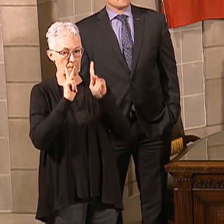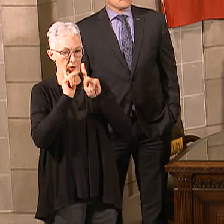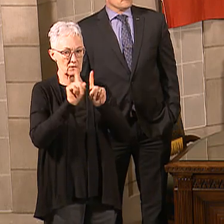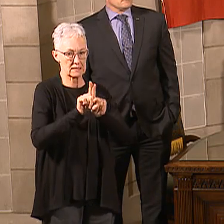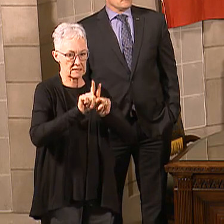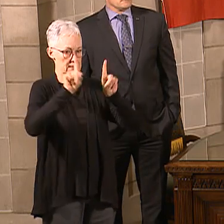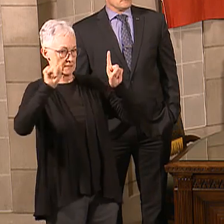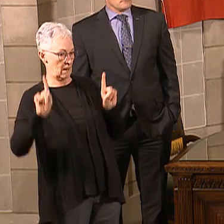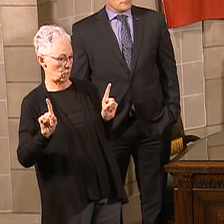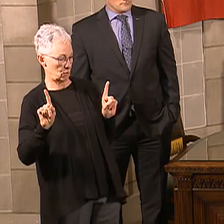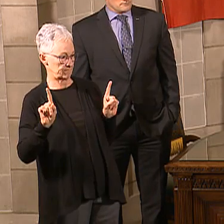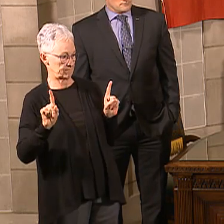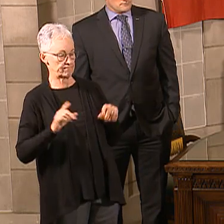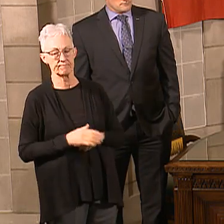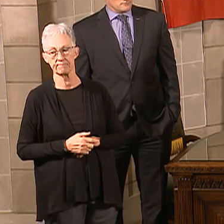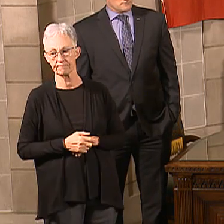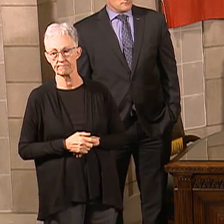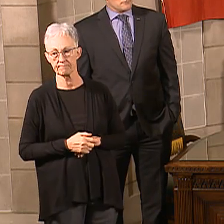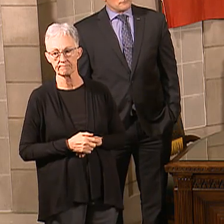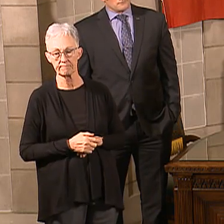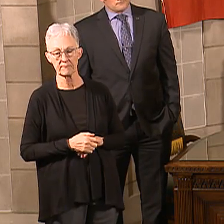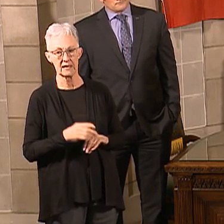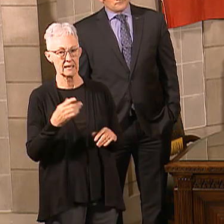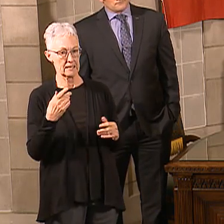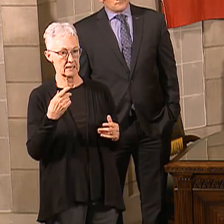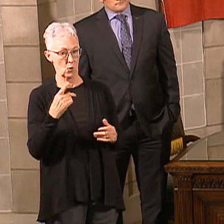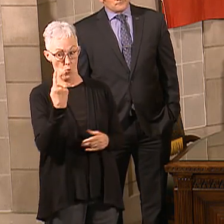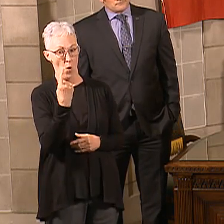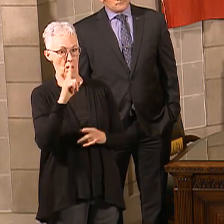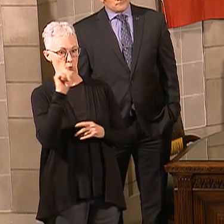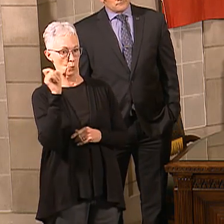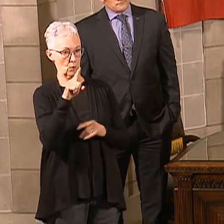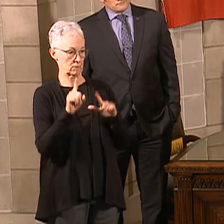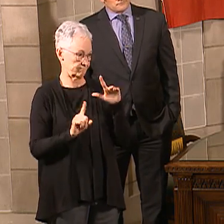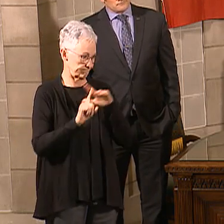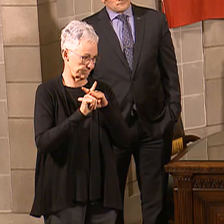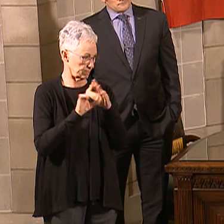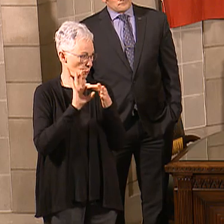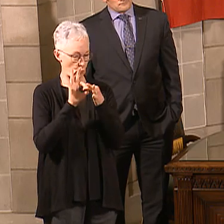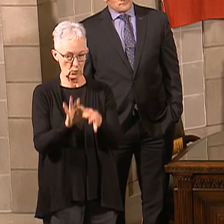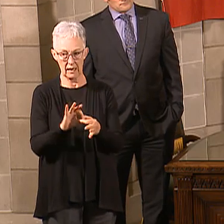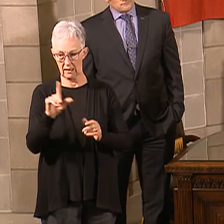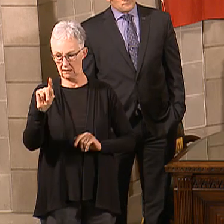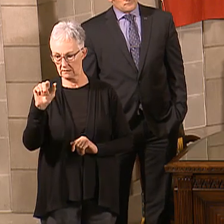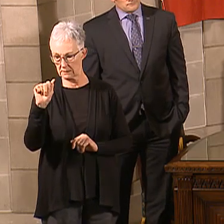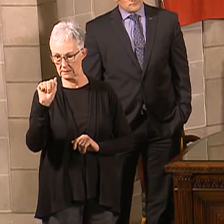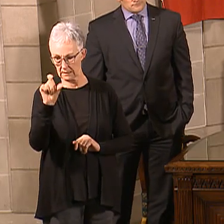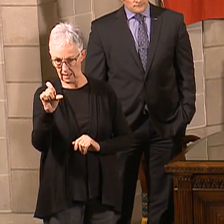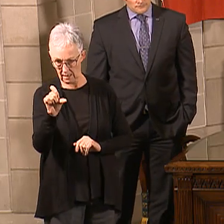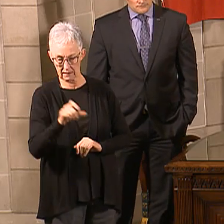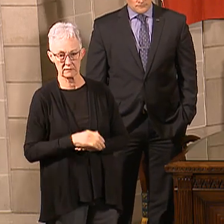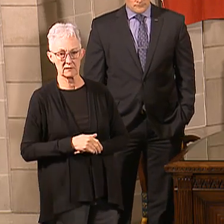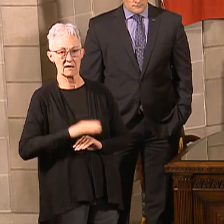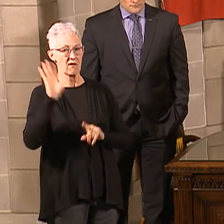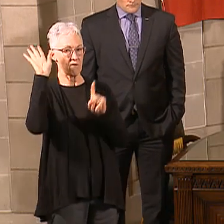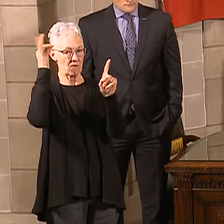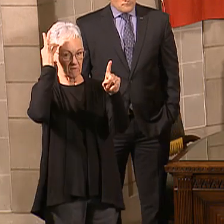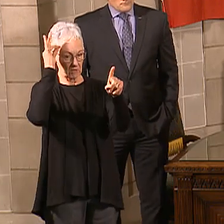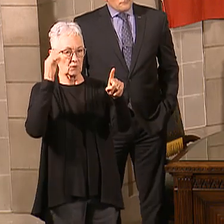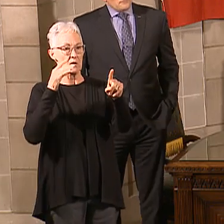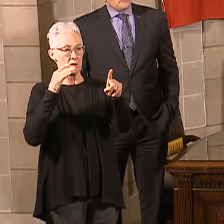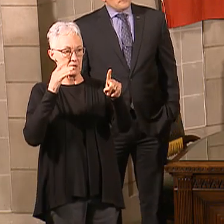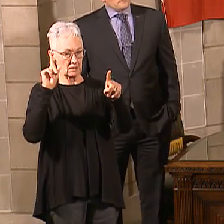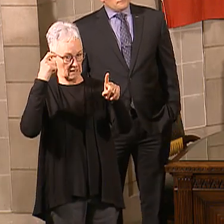with taxes. Last week, the federal government put out several times they put out guidance with regard to filing